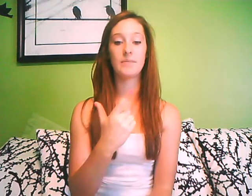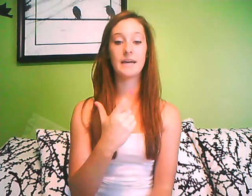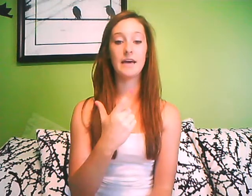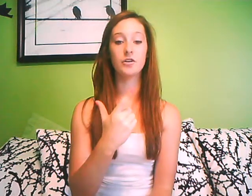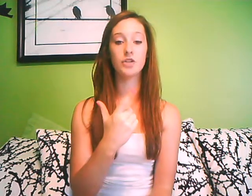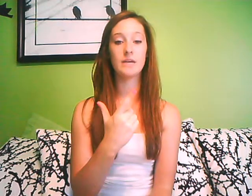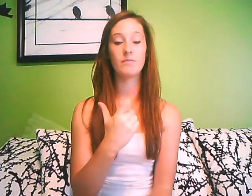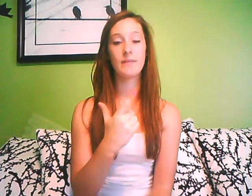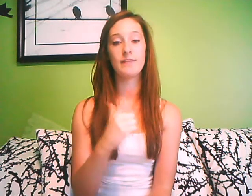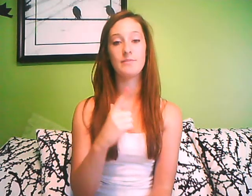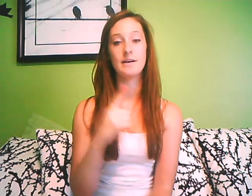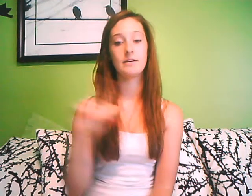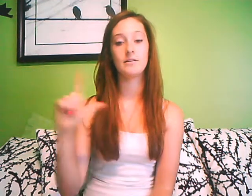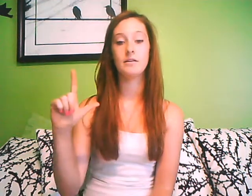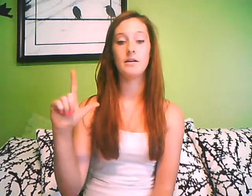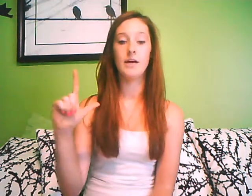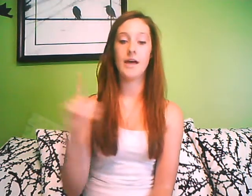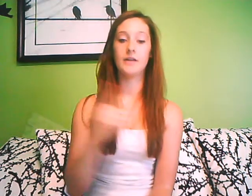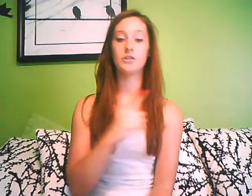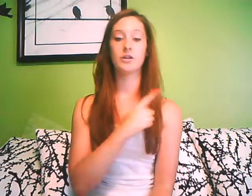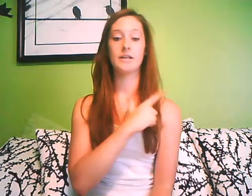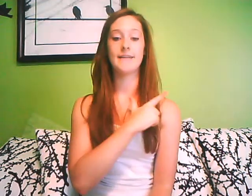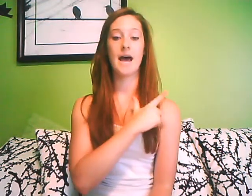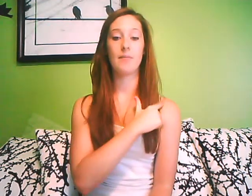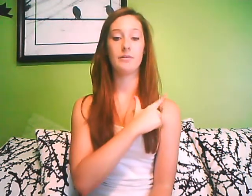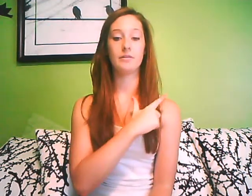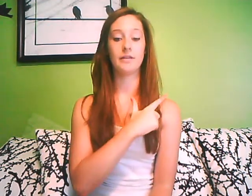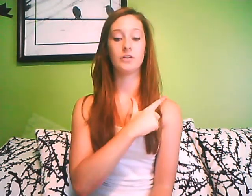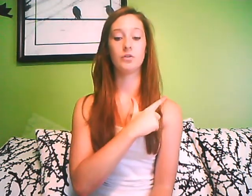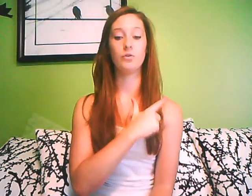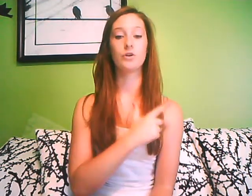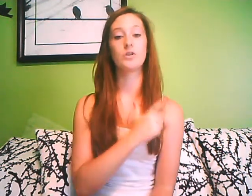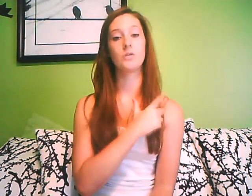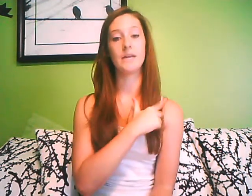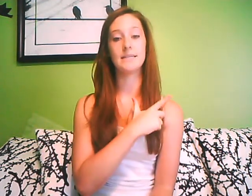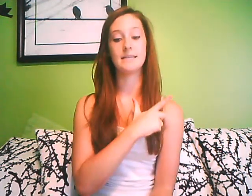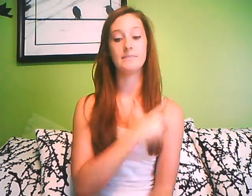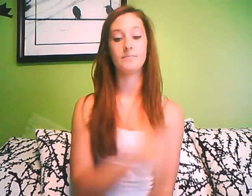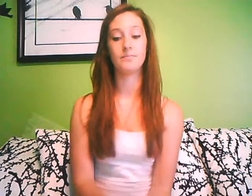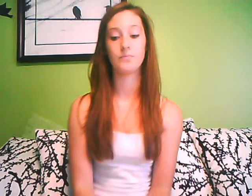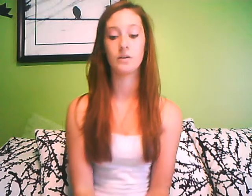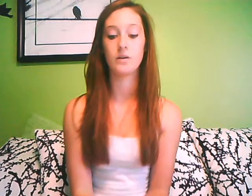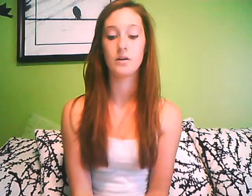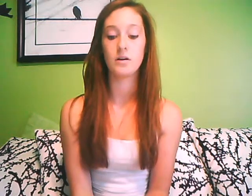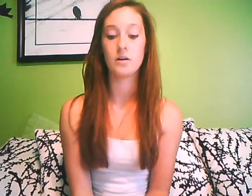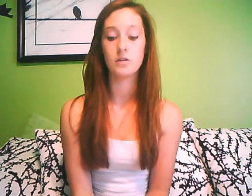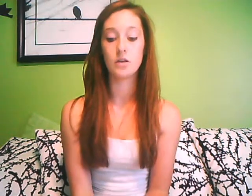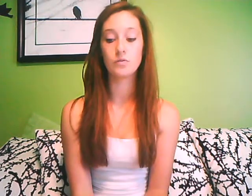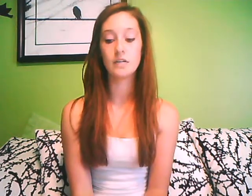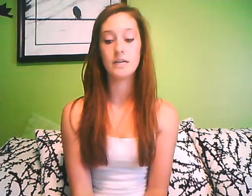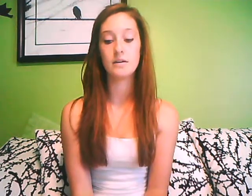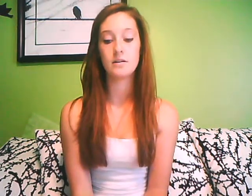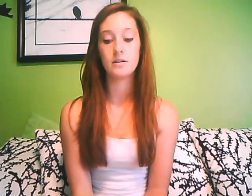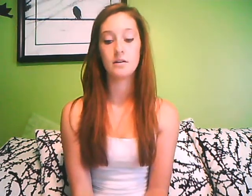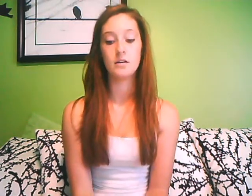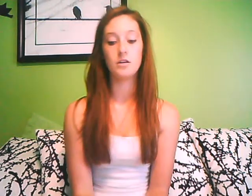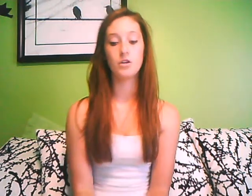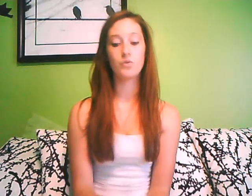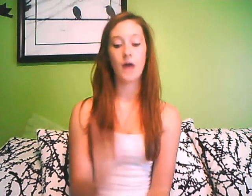L shape from the alphabet, and you're gonna tap like your shoulder. So lazy. Lonely, you do kind of an